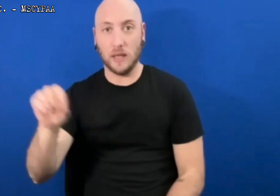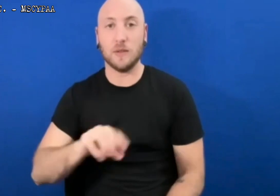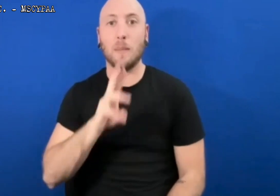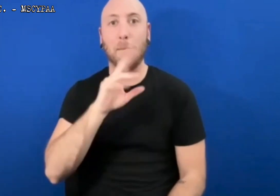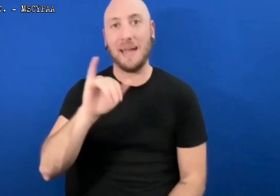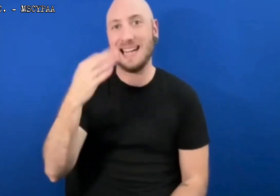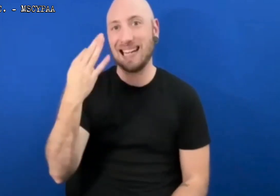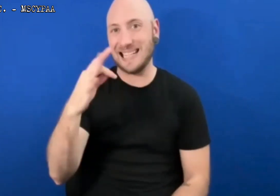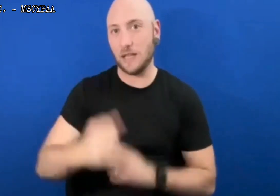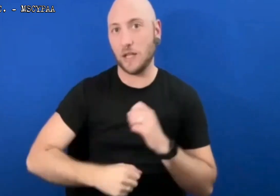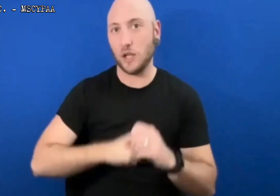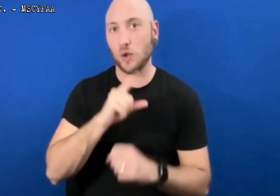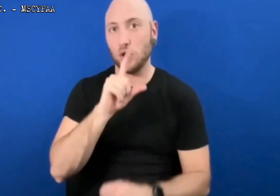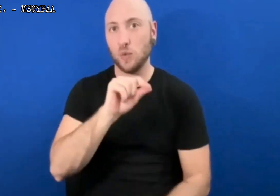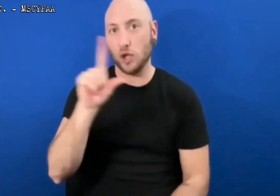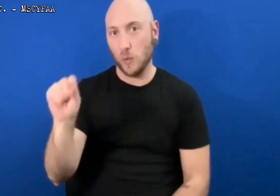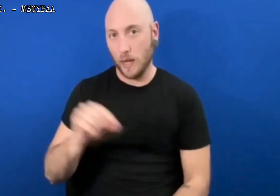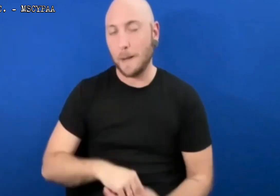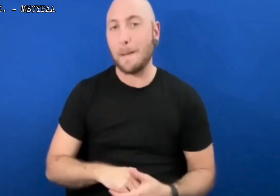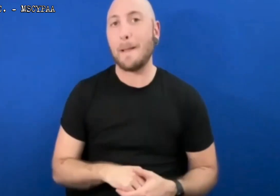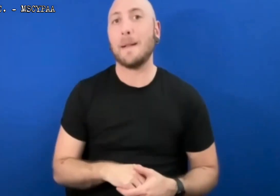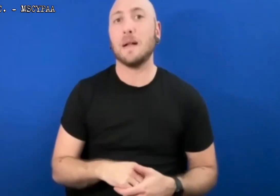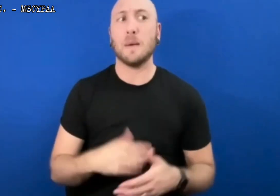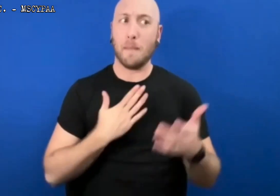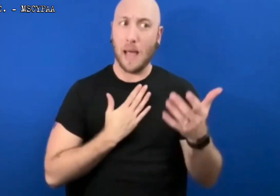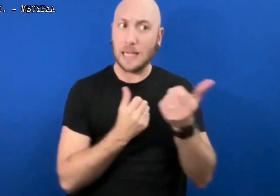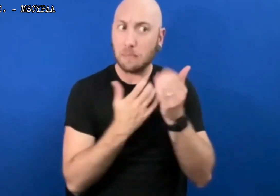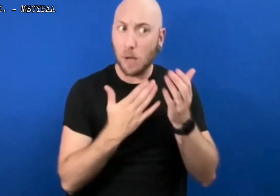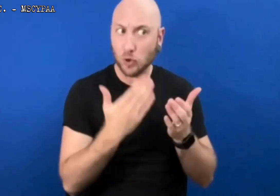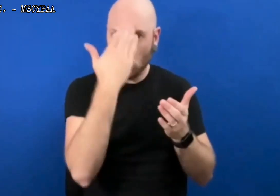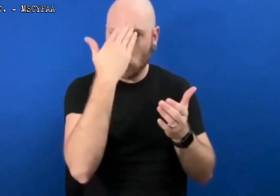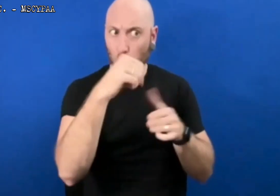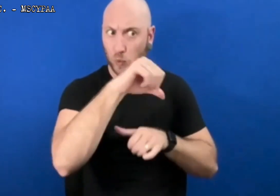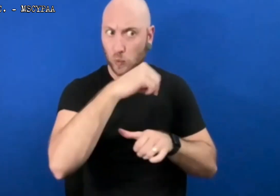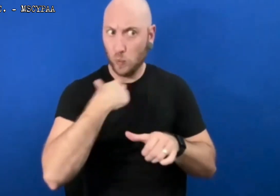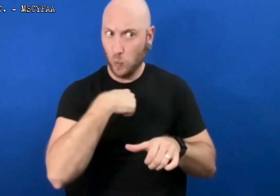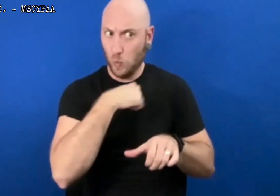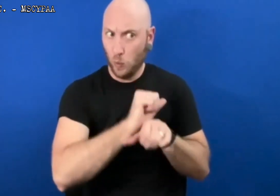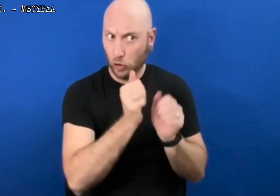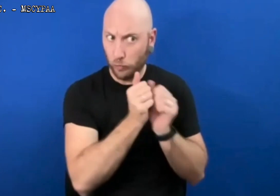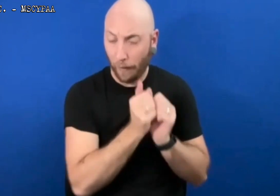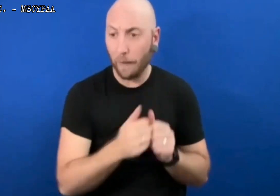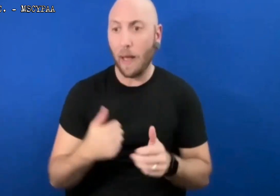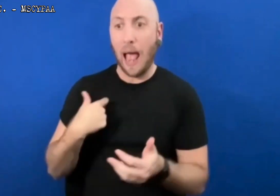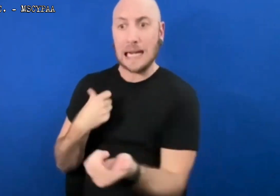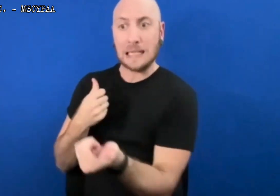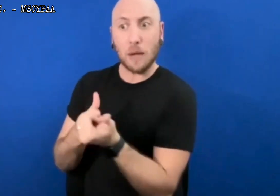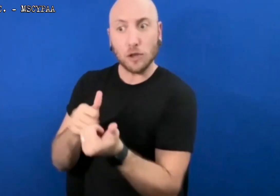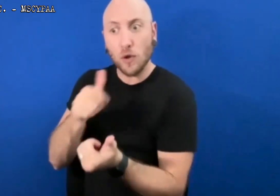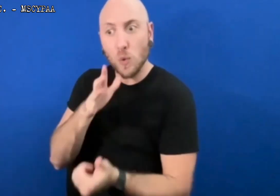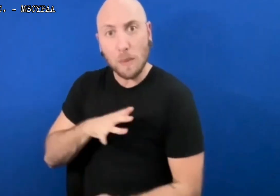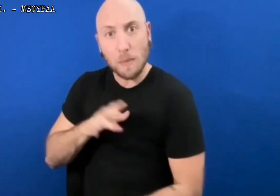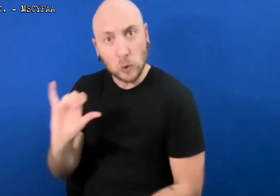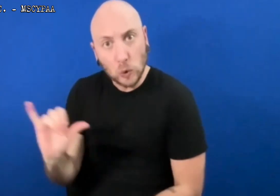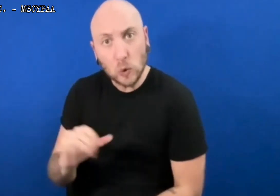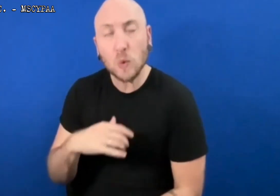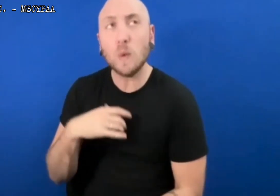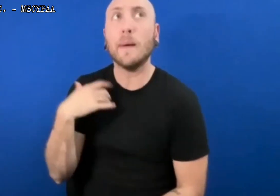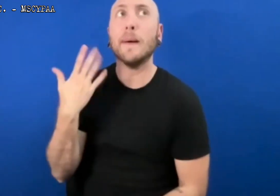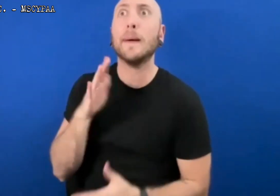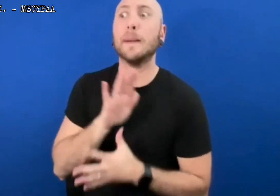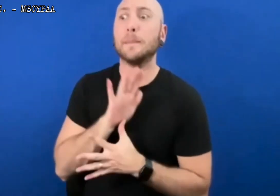I have a sponsor who knows she's my sponsor. I also sponsor other women. I